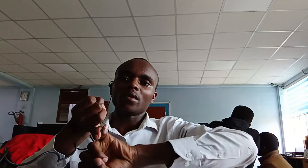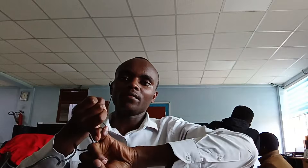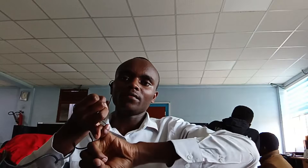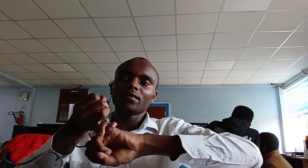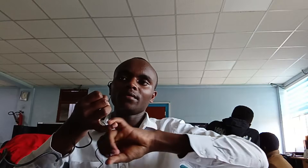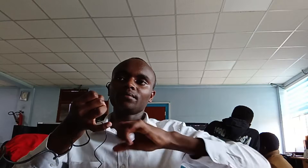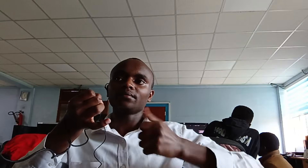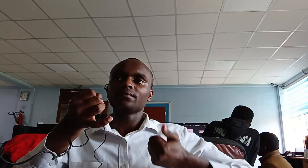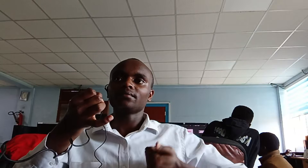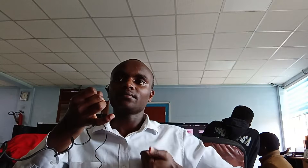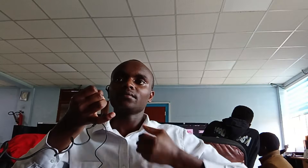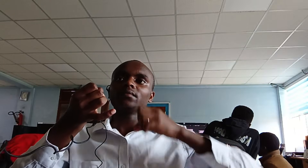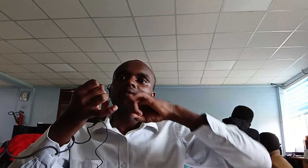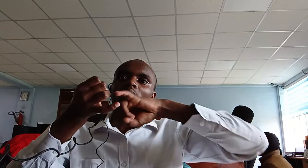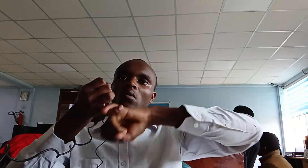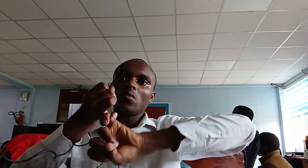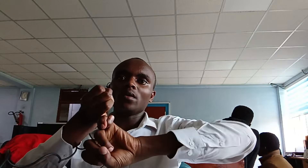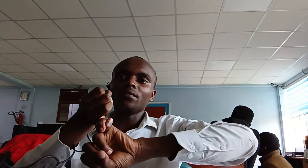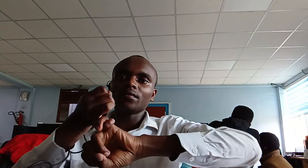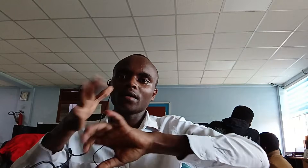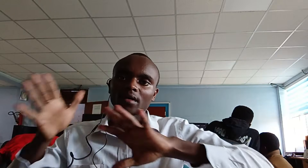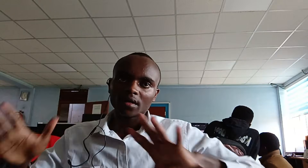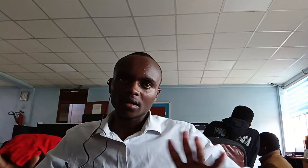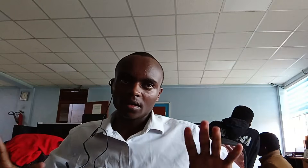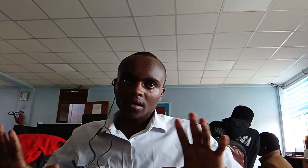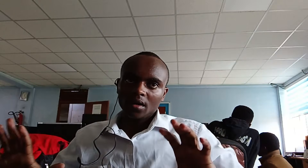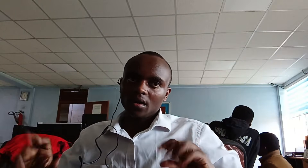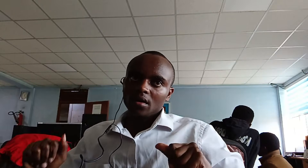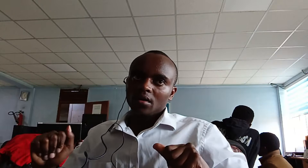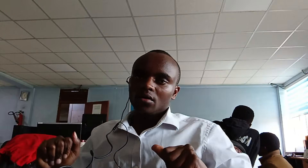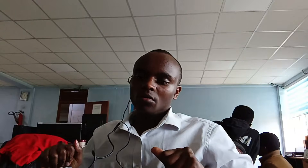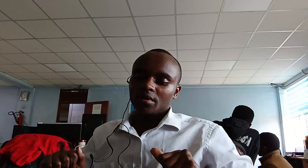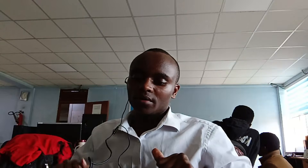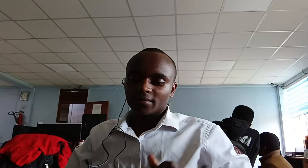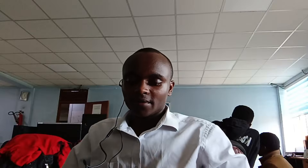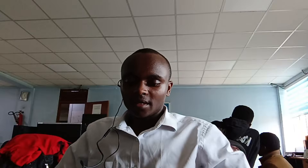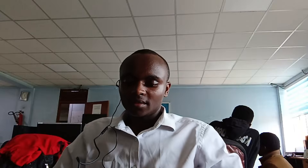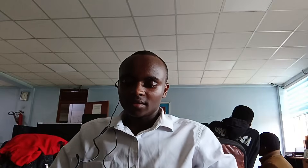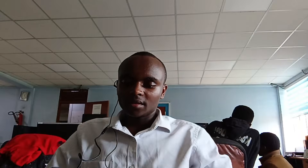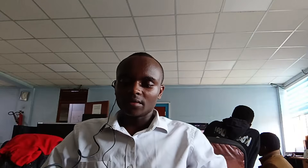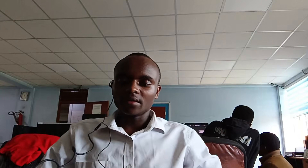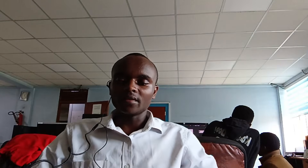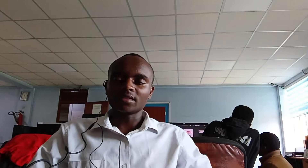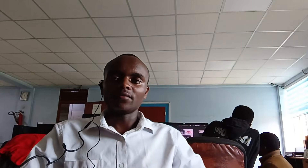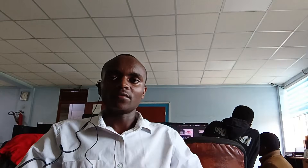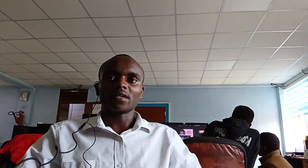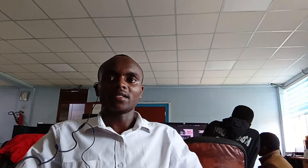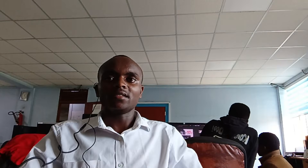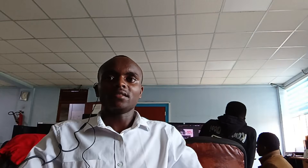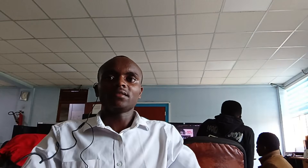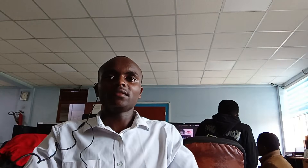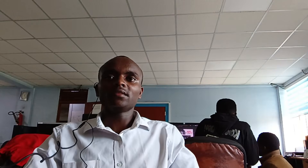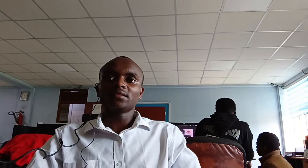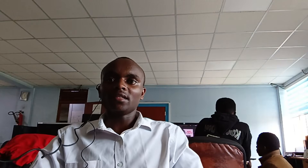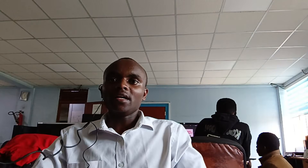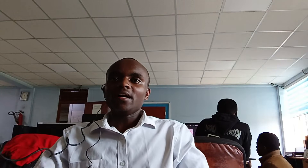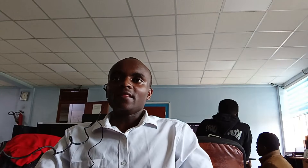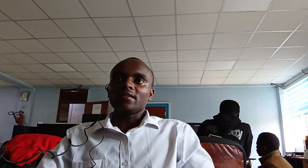wife, wife. Hope you're okay with that. You have the sign for cousin. The sign